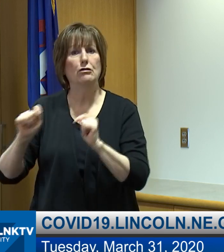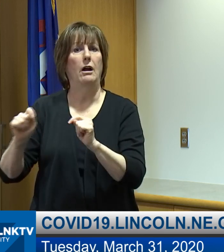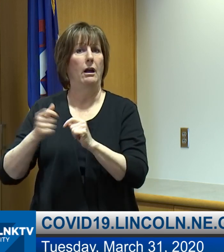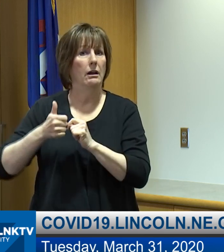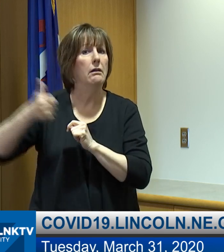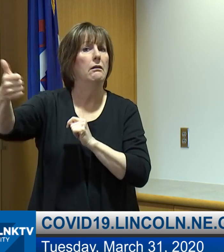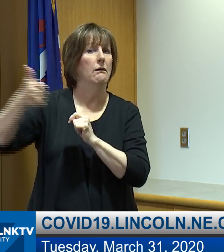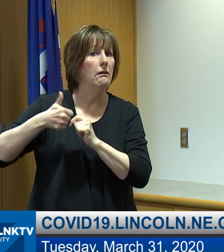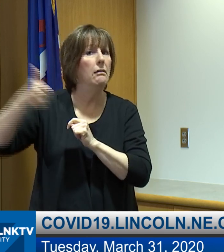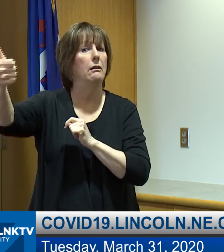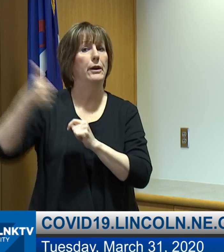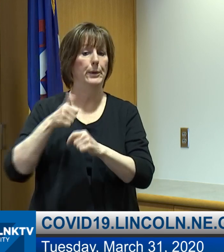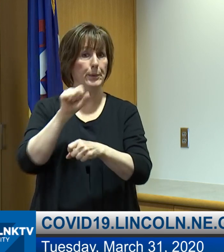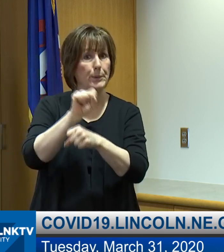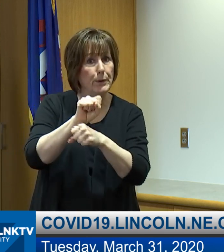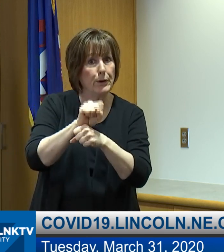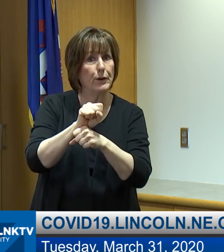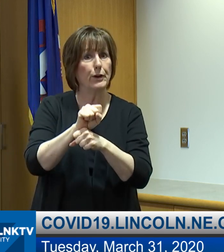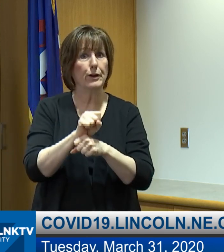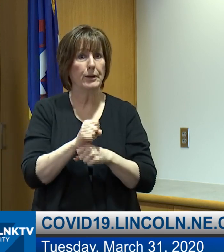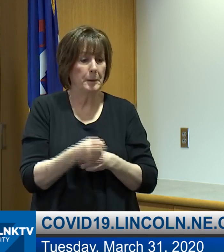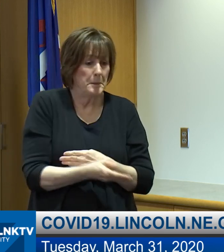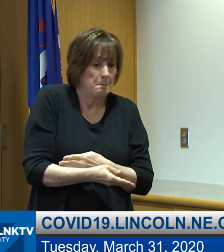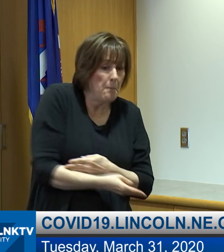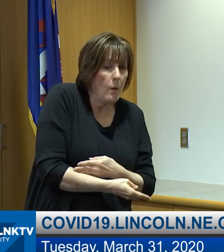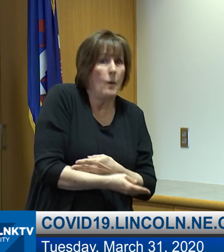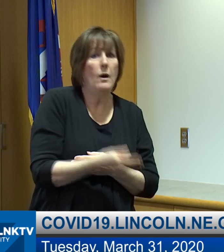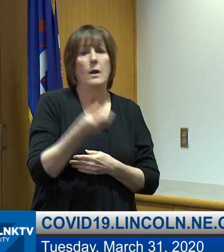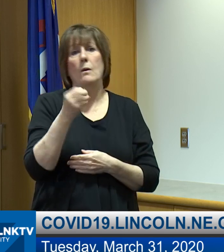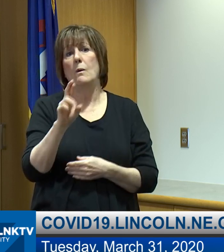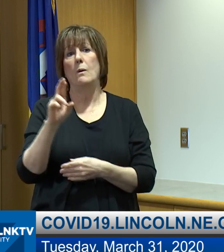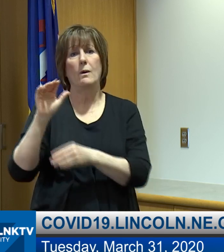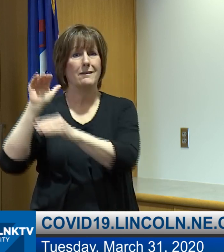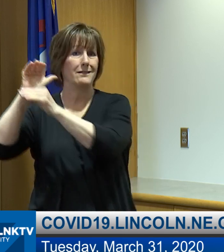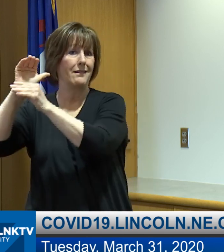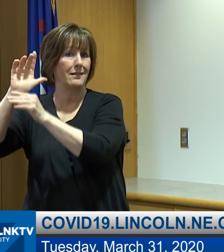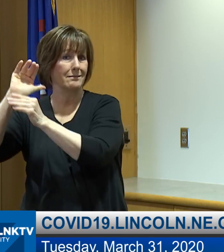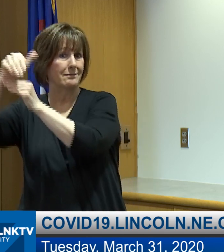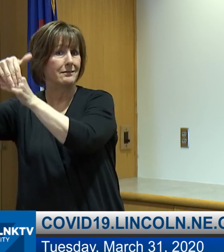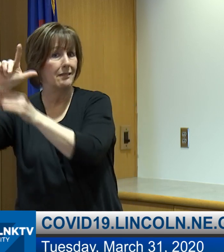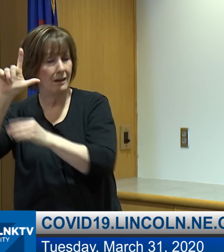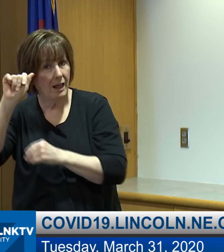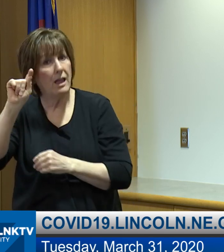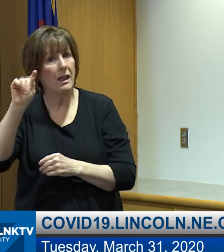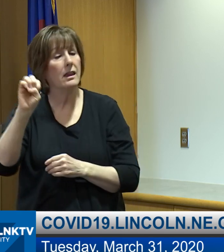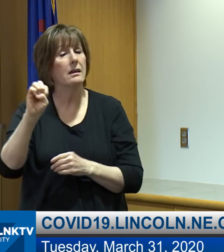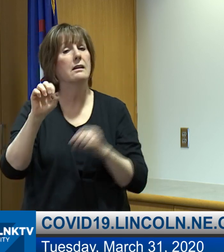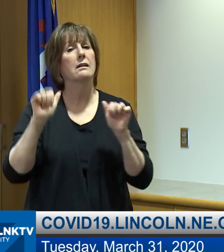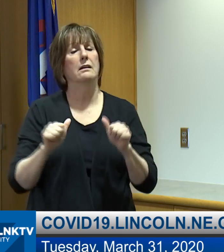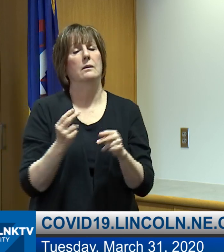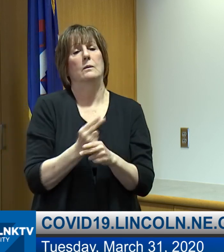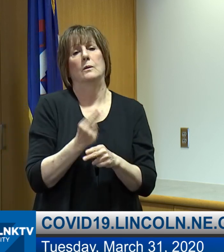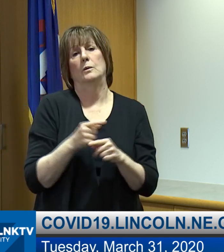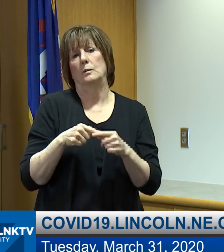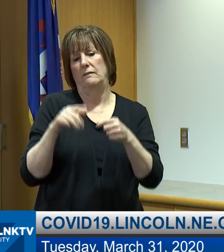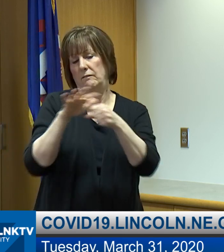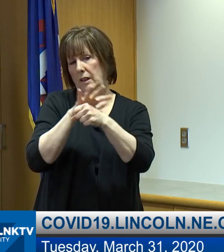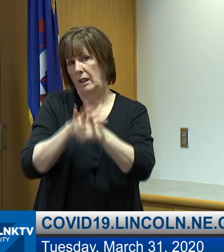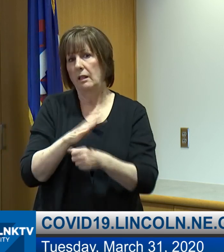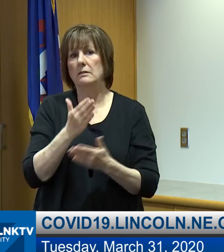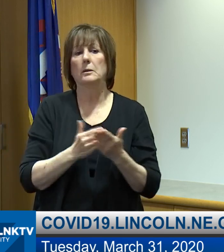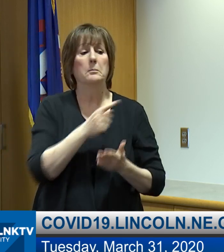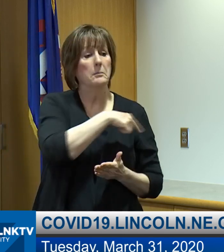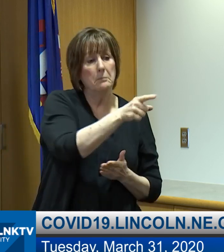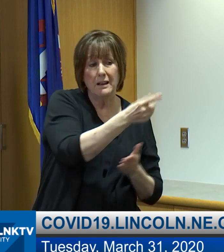and from work in those early hours of the day or later in the evening. So this could also be used to fill in those